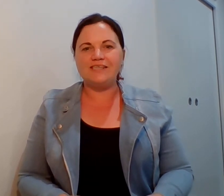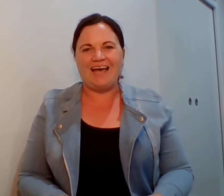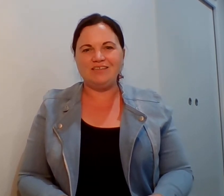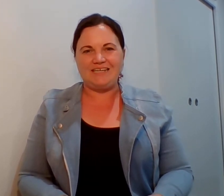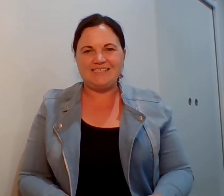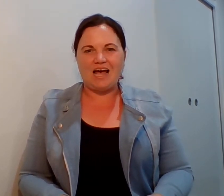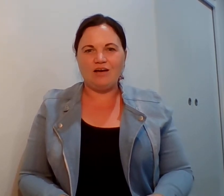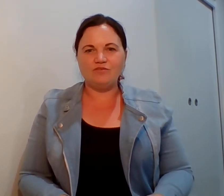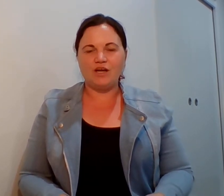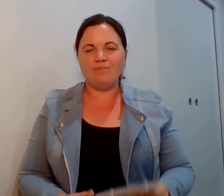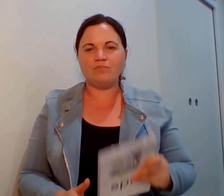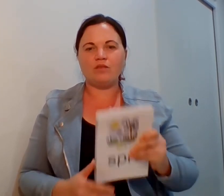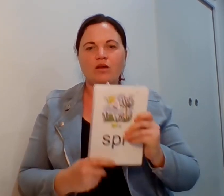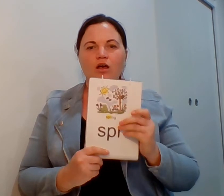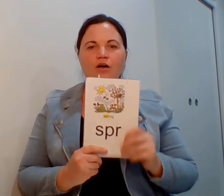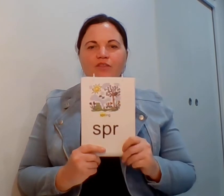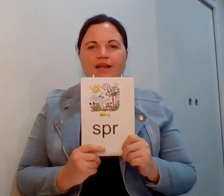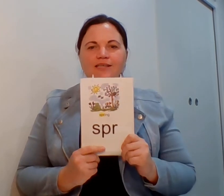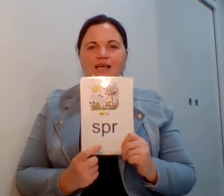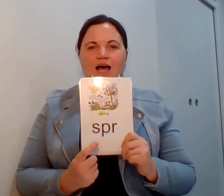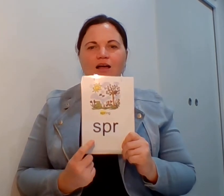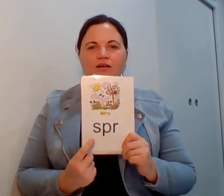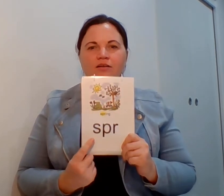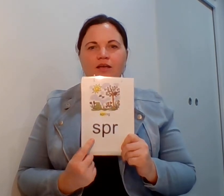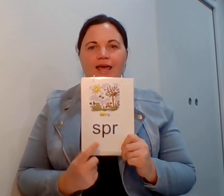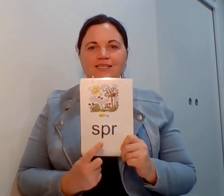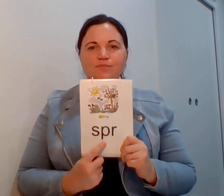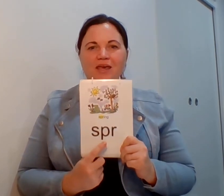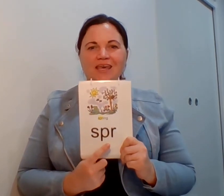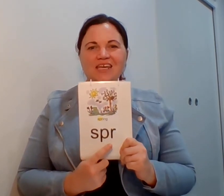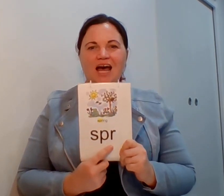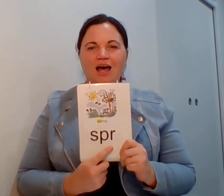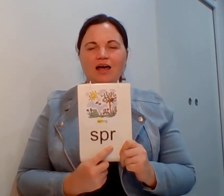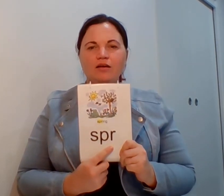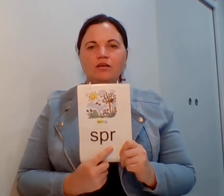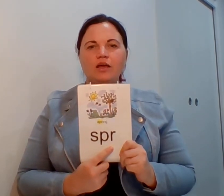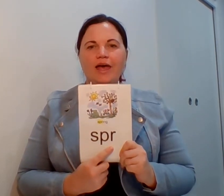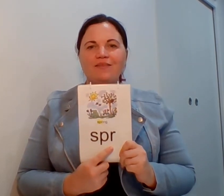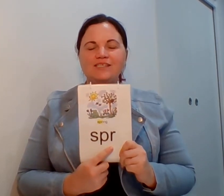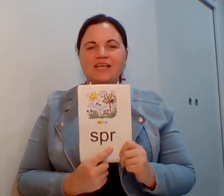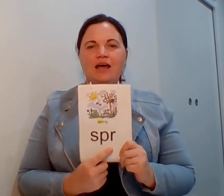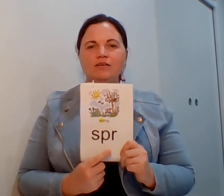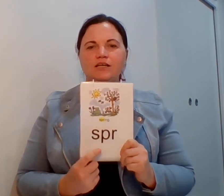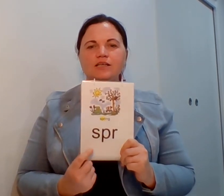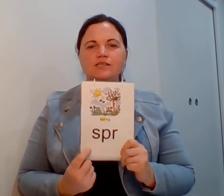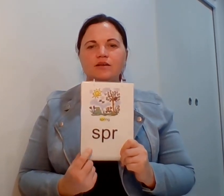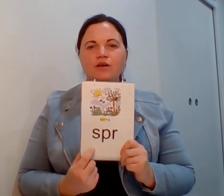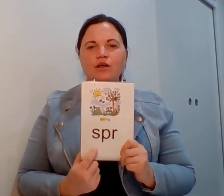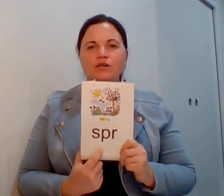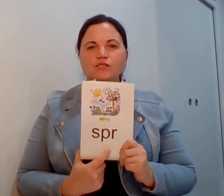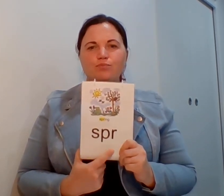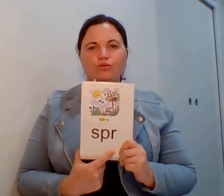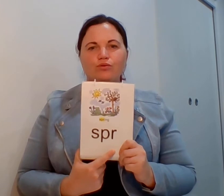sound is after. The letters are SPR and the sound is SPR.